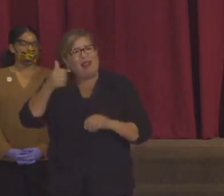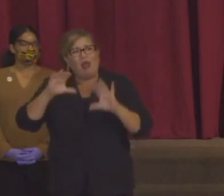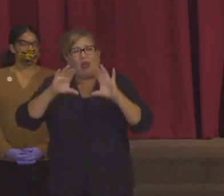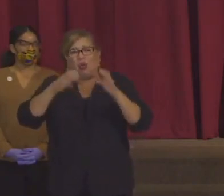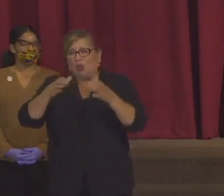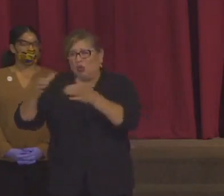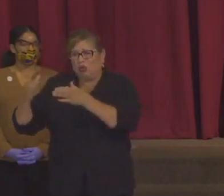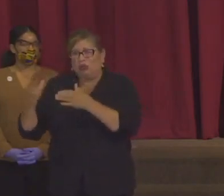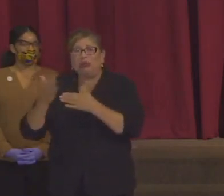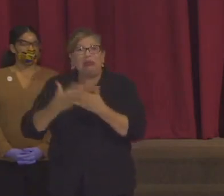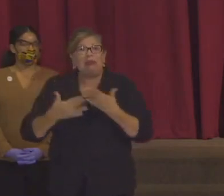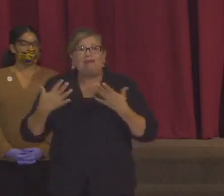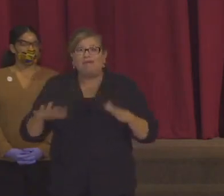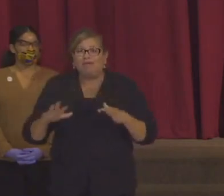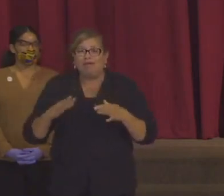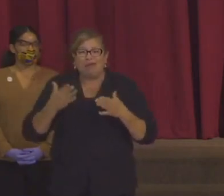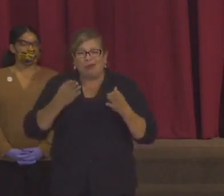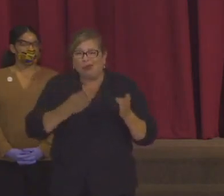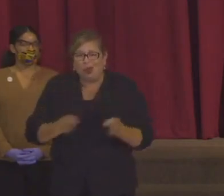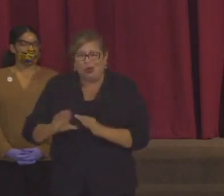organized, some less organized, and